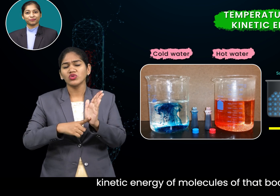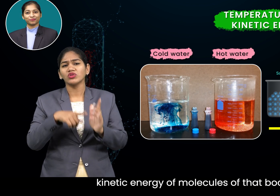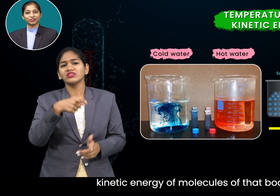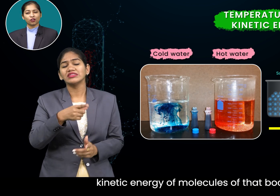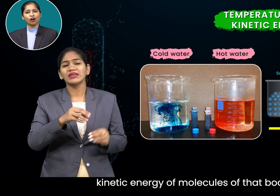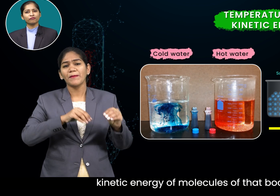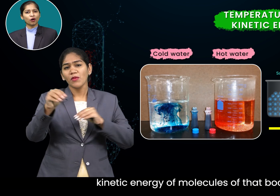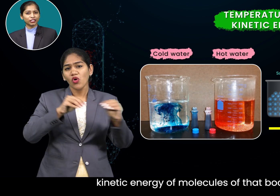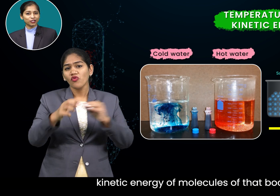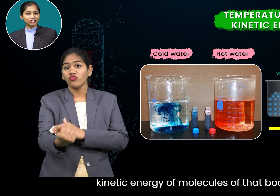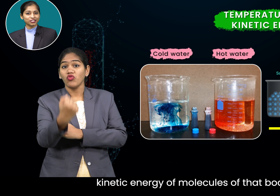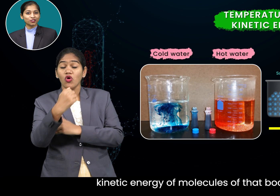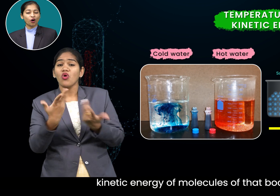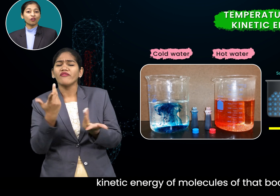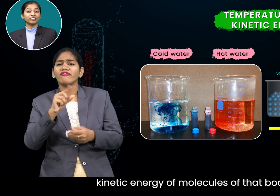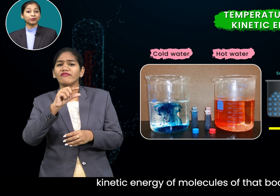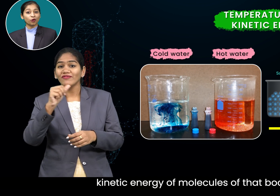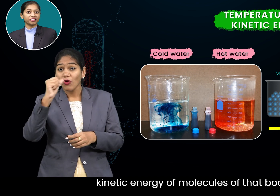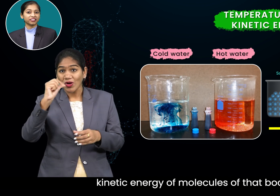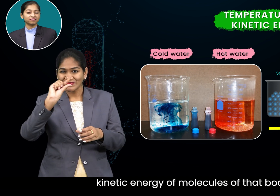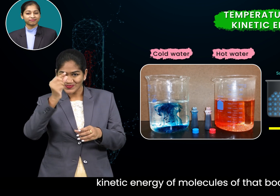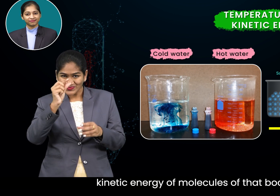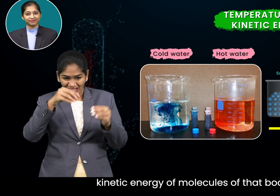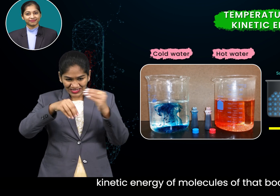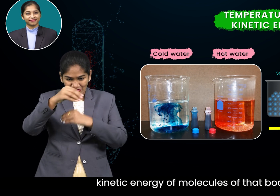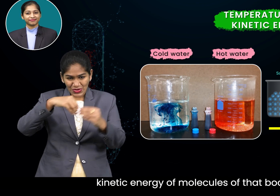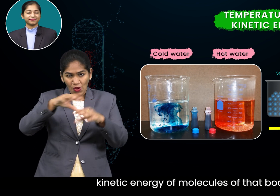energy of molecules of that body.